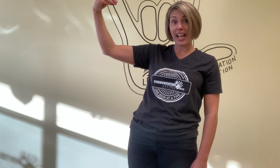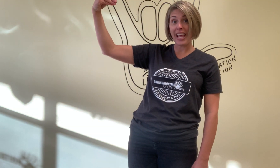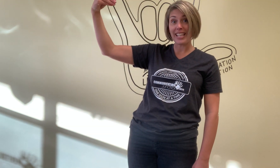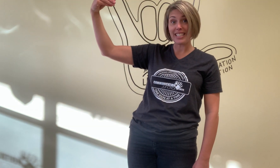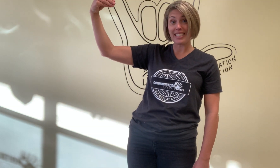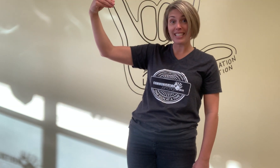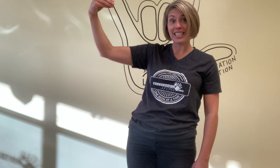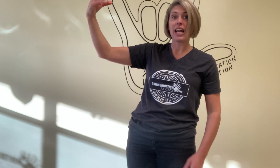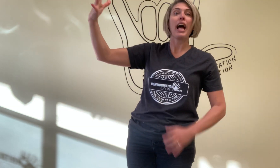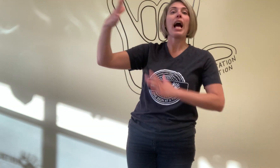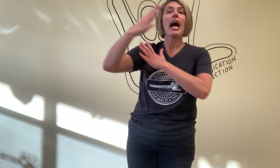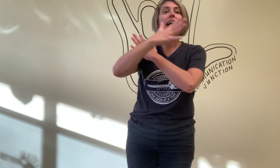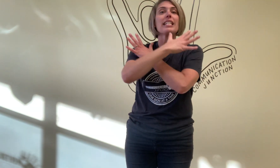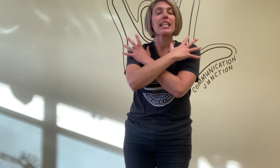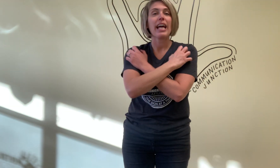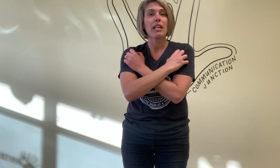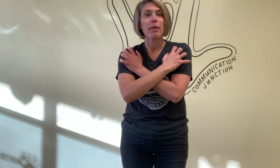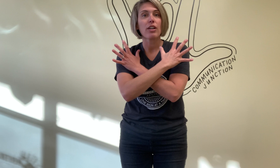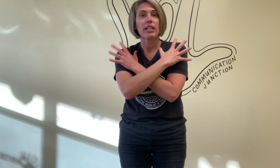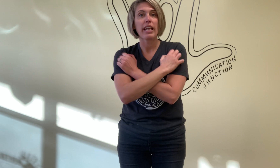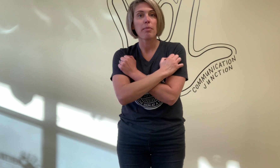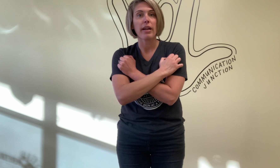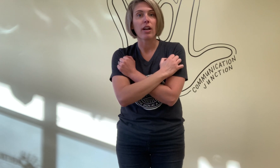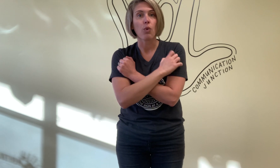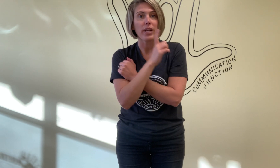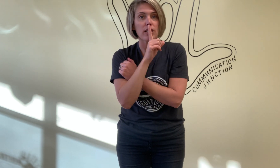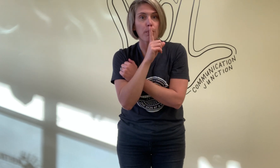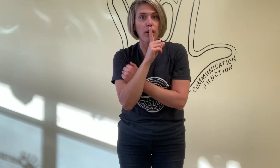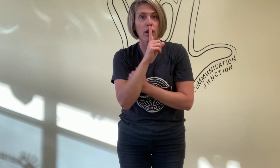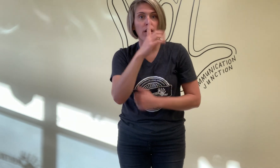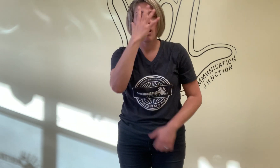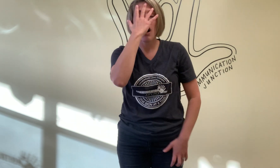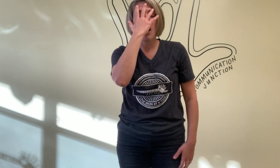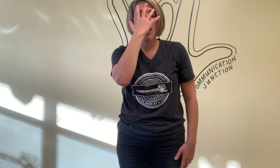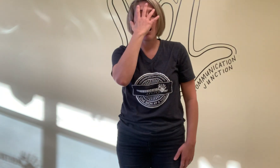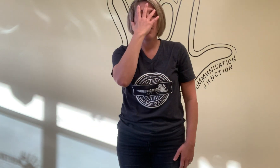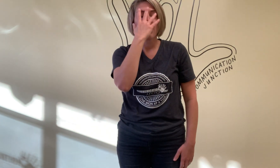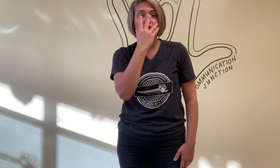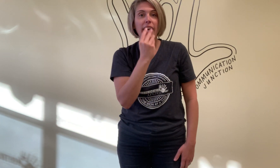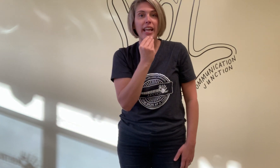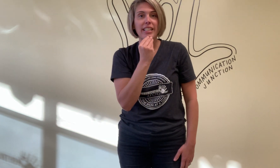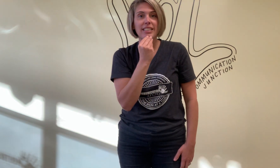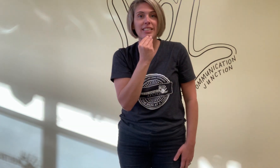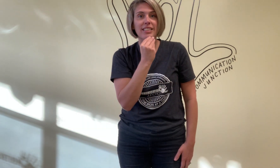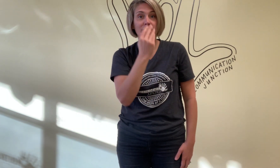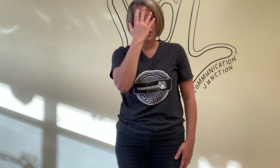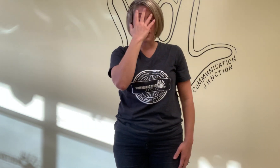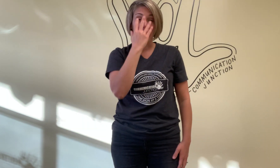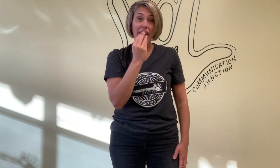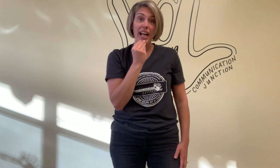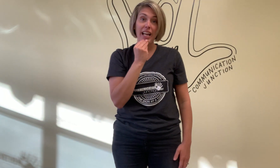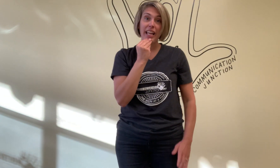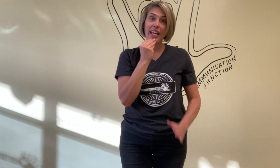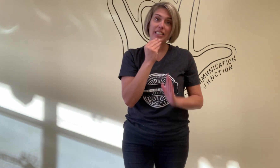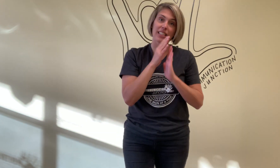light. Teddy bear, whisper. Good night, good night.